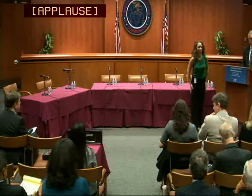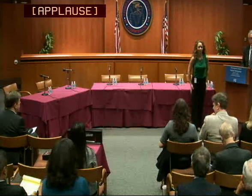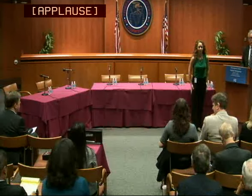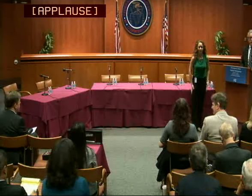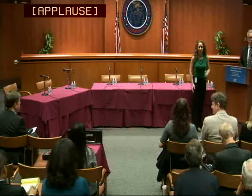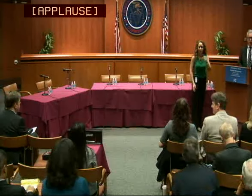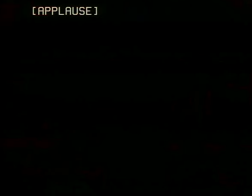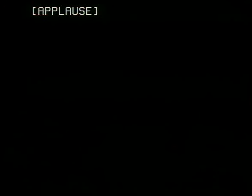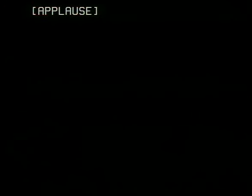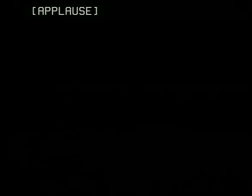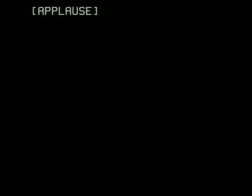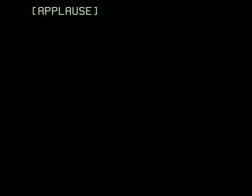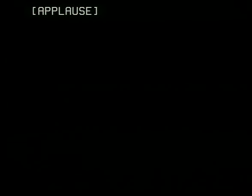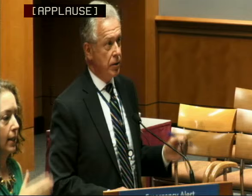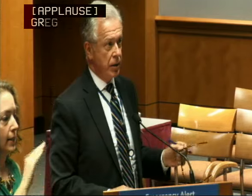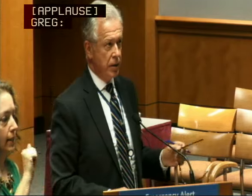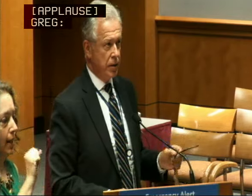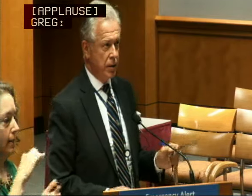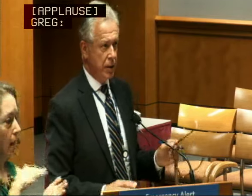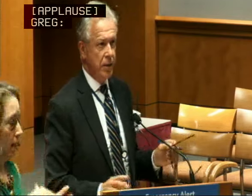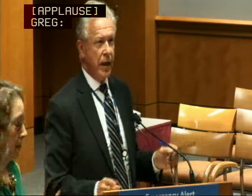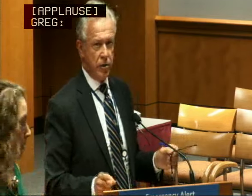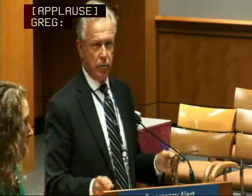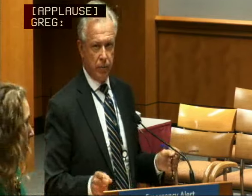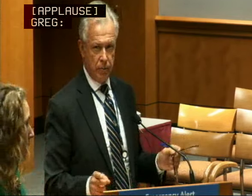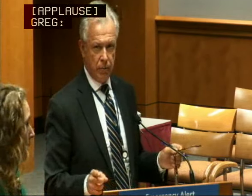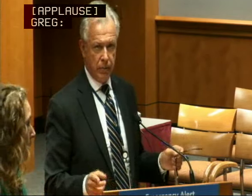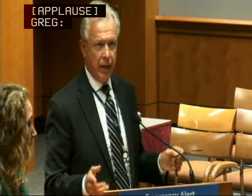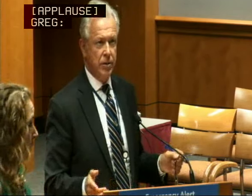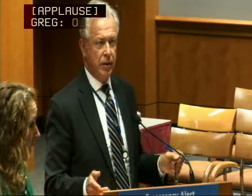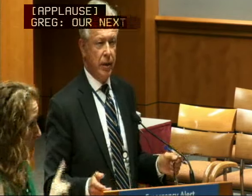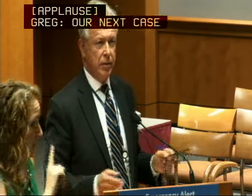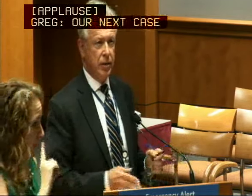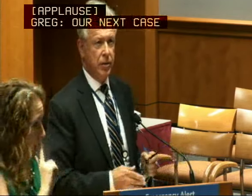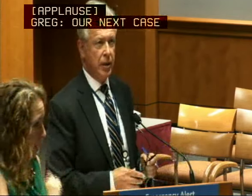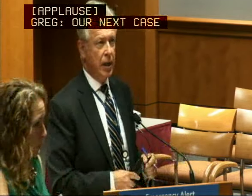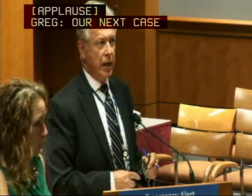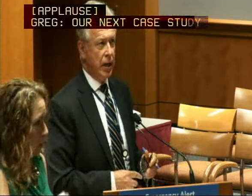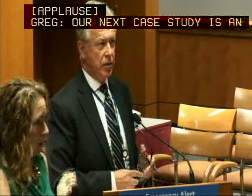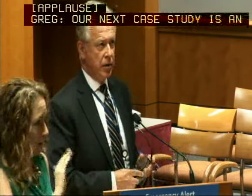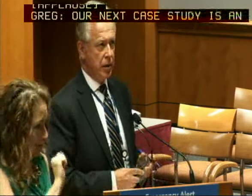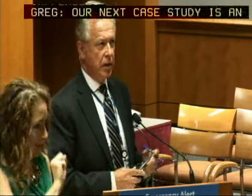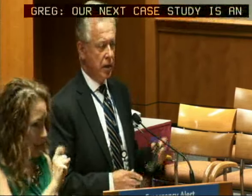Our next case study is an actual case study. Is